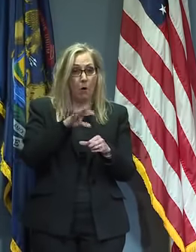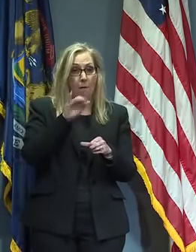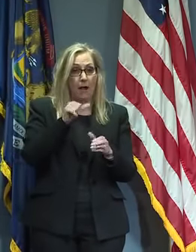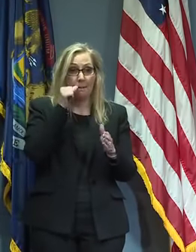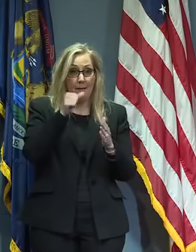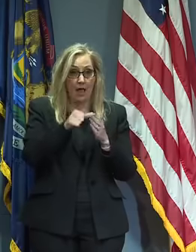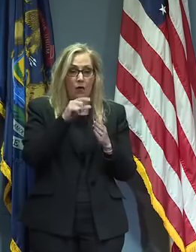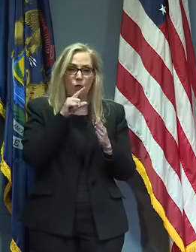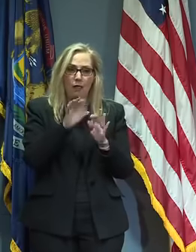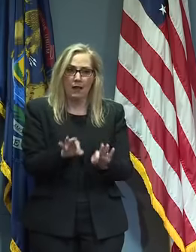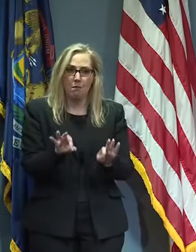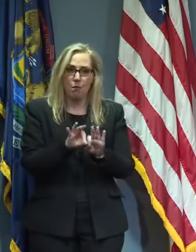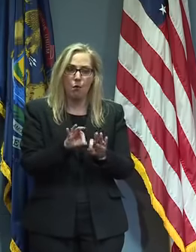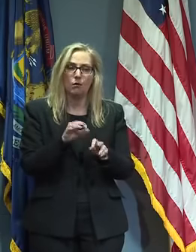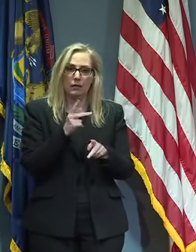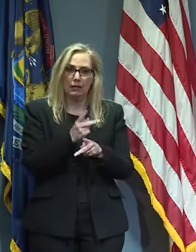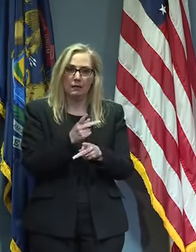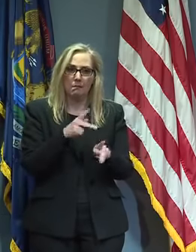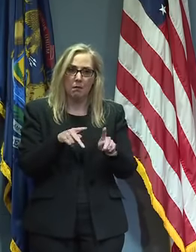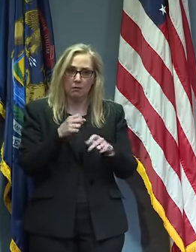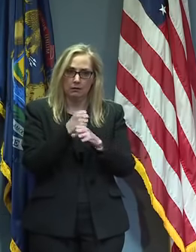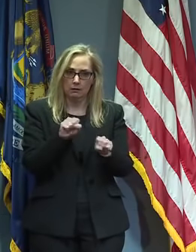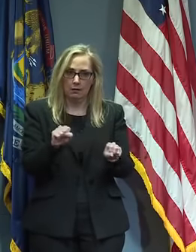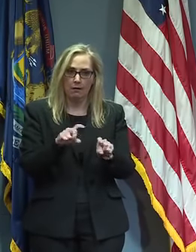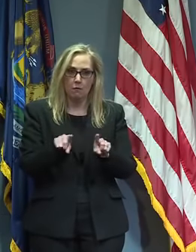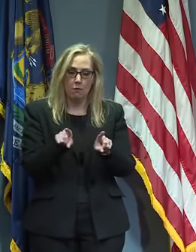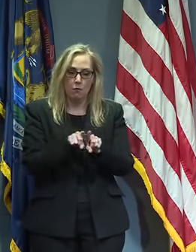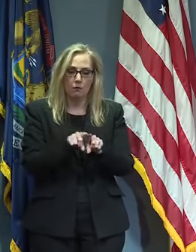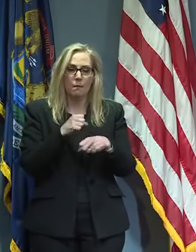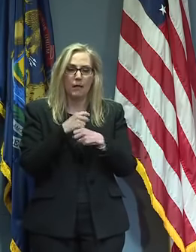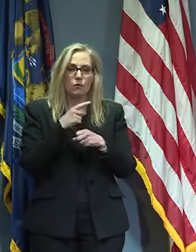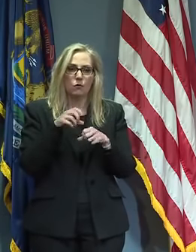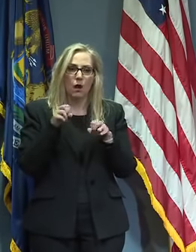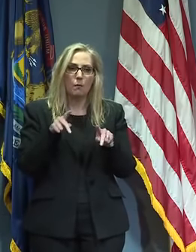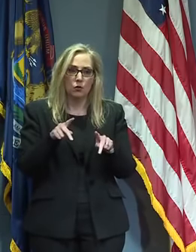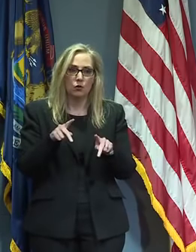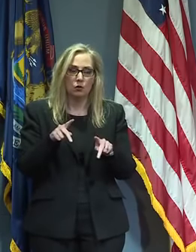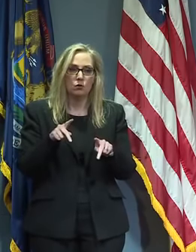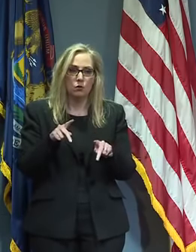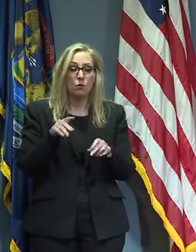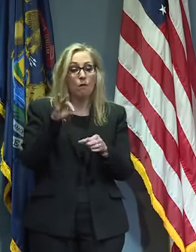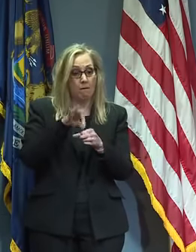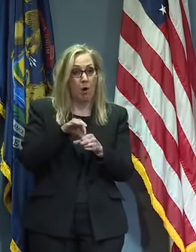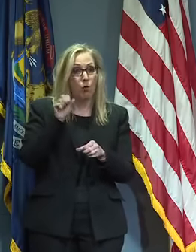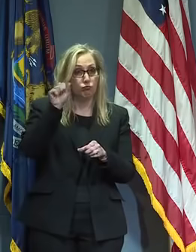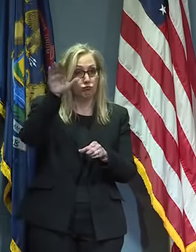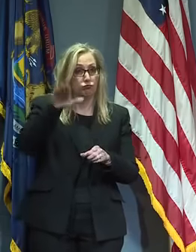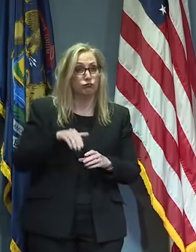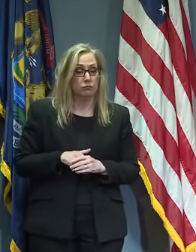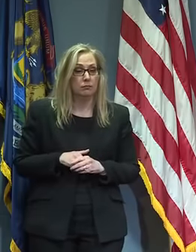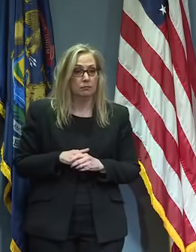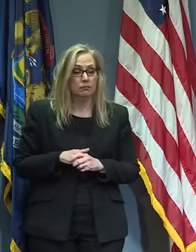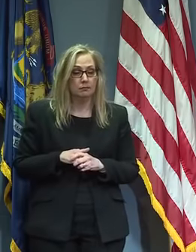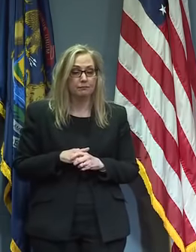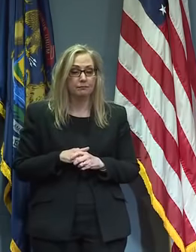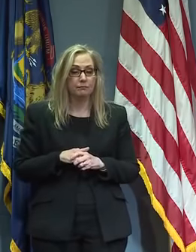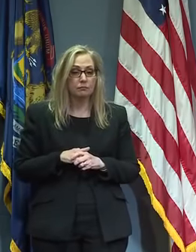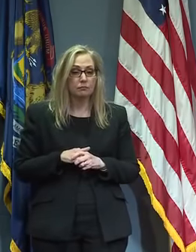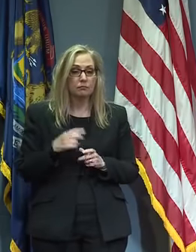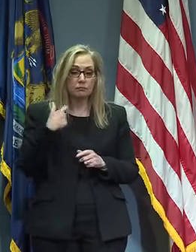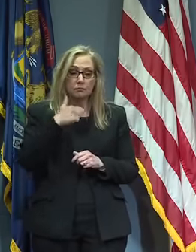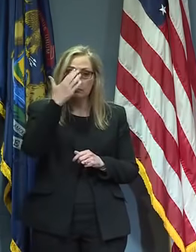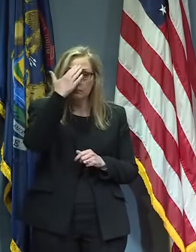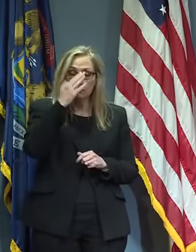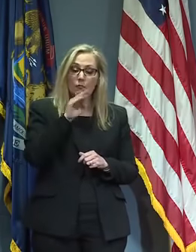be important to keep people safe, but also to ensure that everyone gets the opportunity to cast their ballot. We do know that there are Michigan